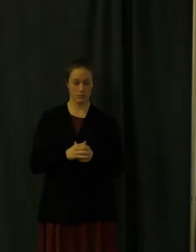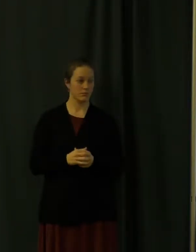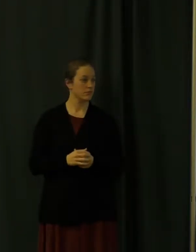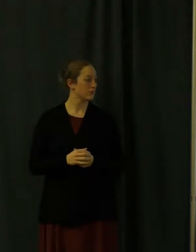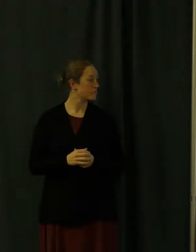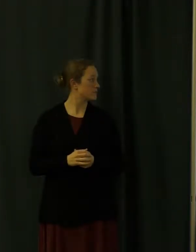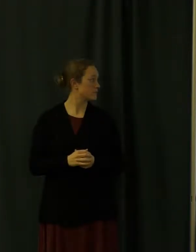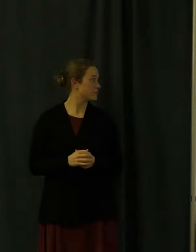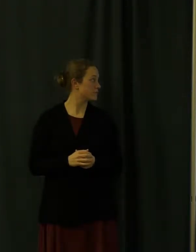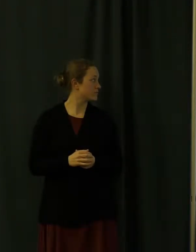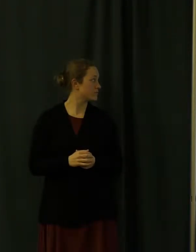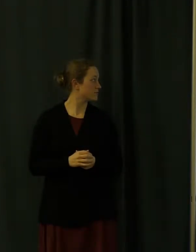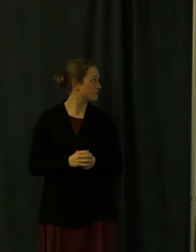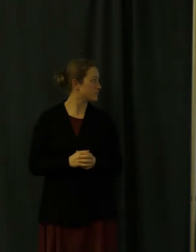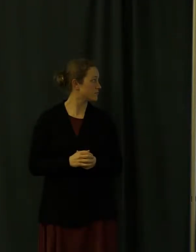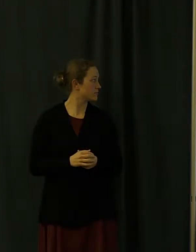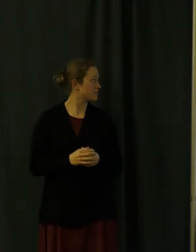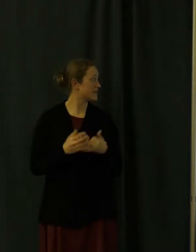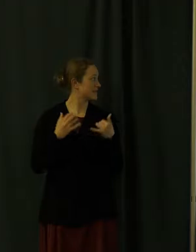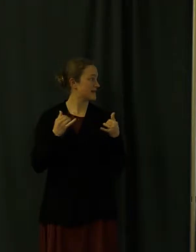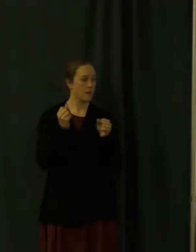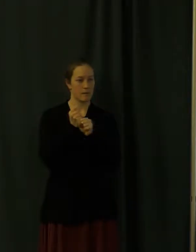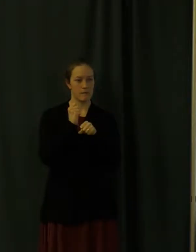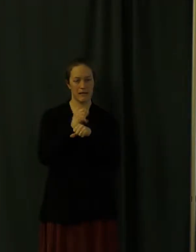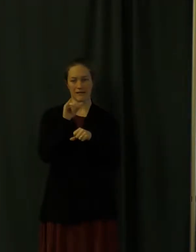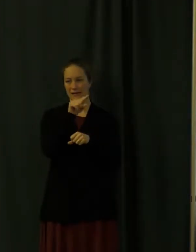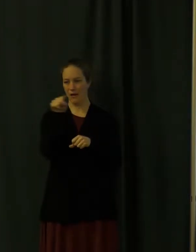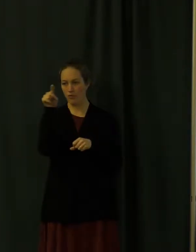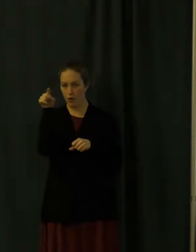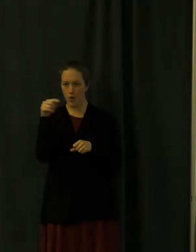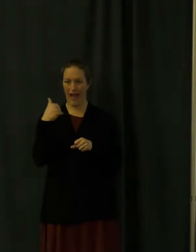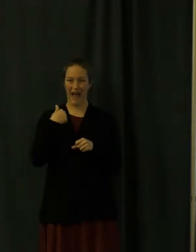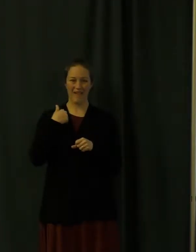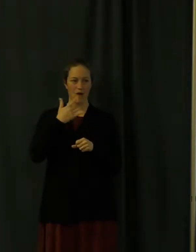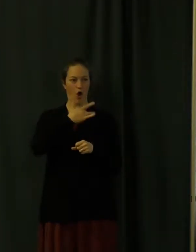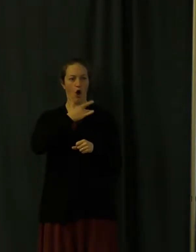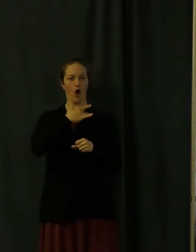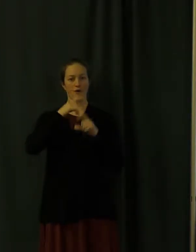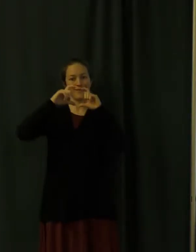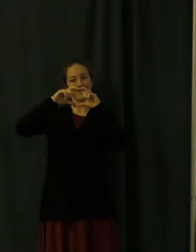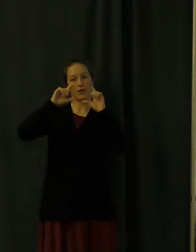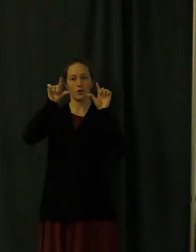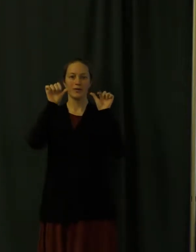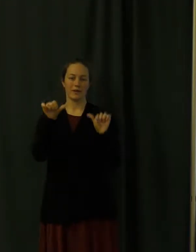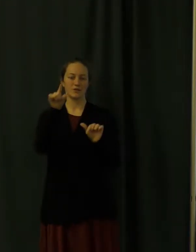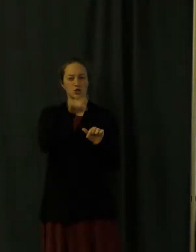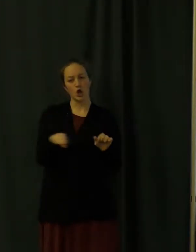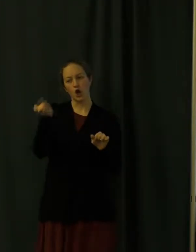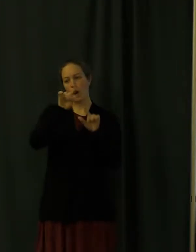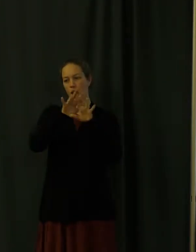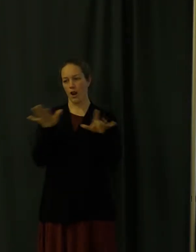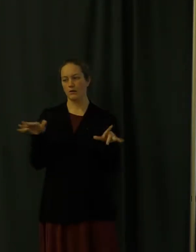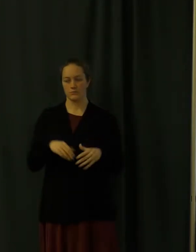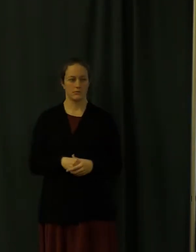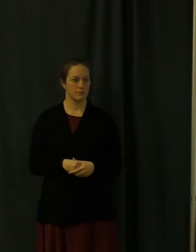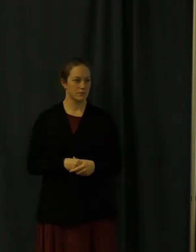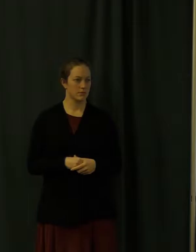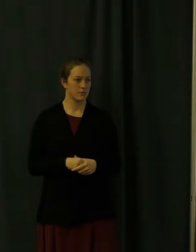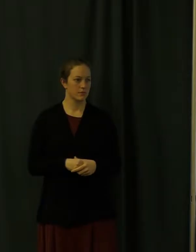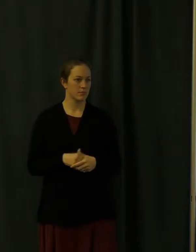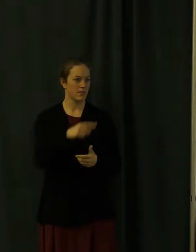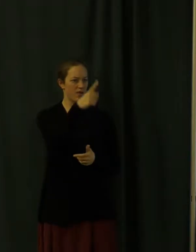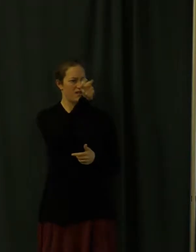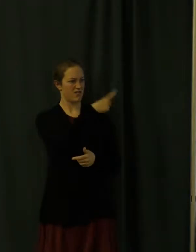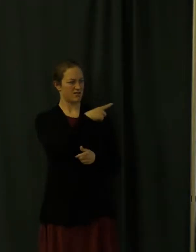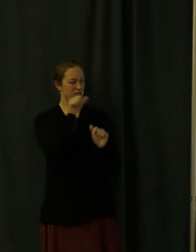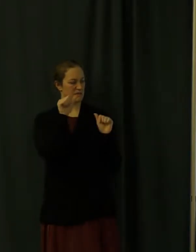if it matters. Like that's an arrow. There's a heart in there. There are also circles and things. Can you have where like you